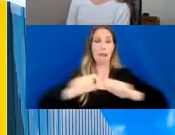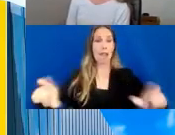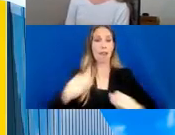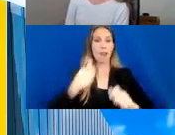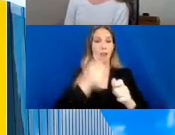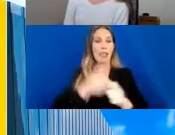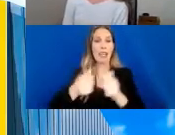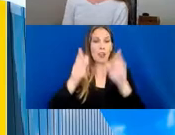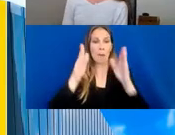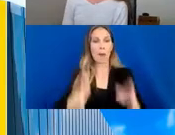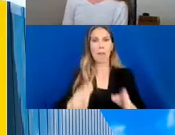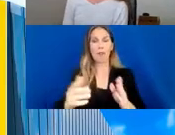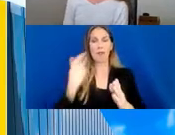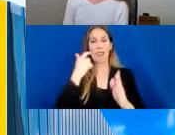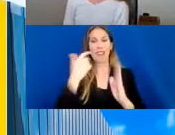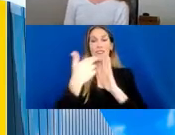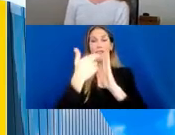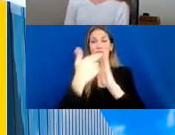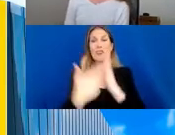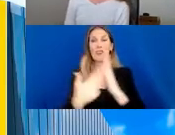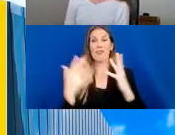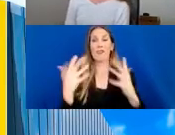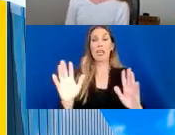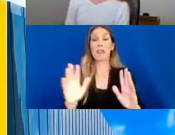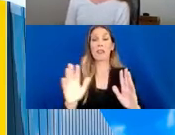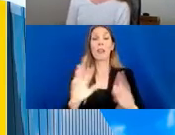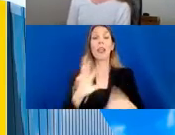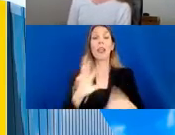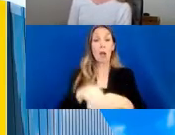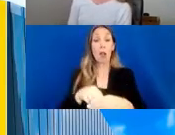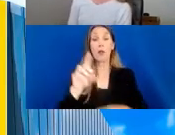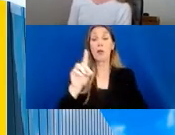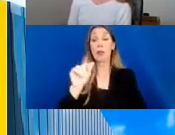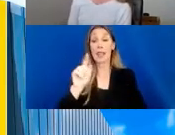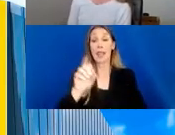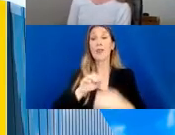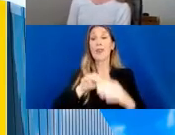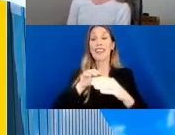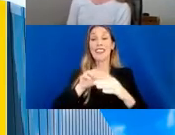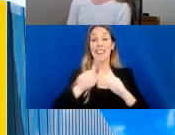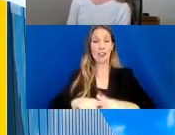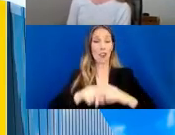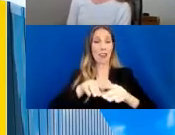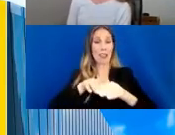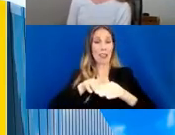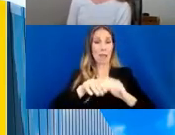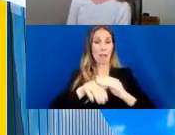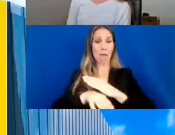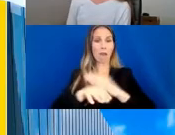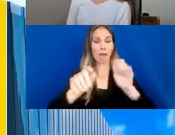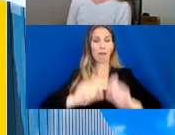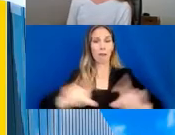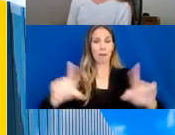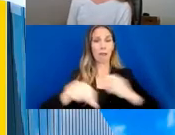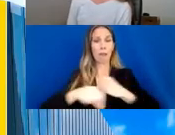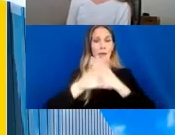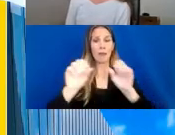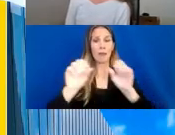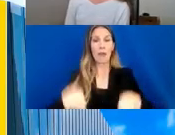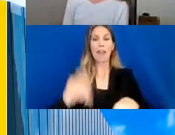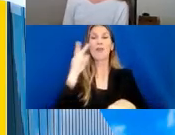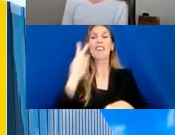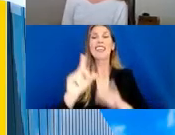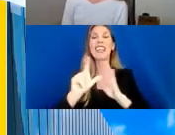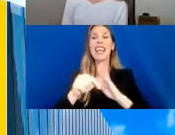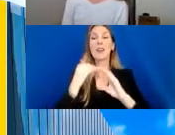the conference. It will include the date that you can enter the platform as well. So be on the lookout for that